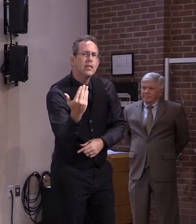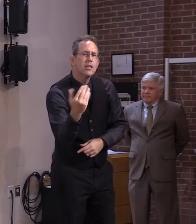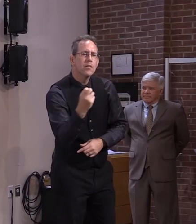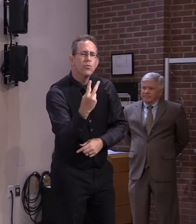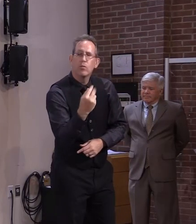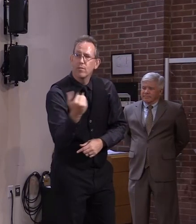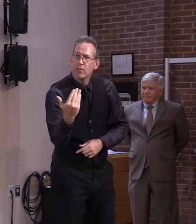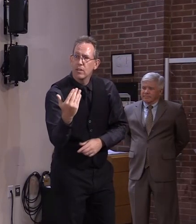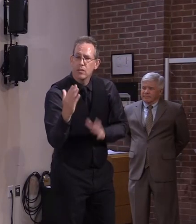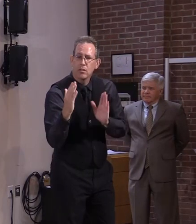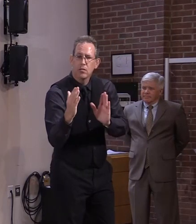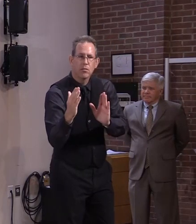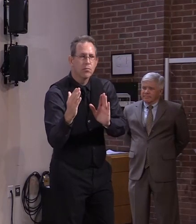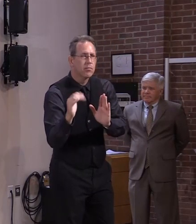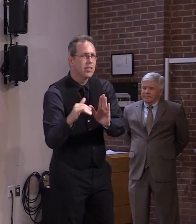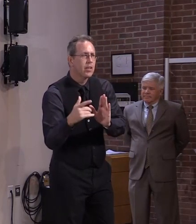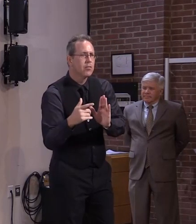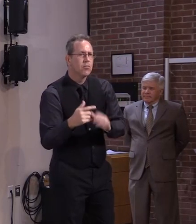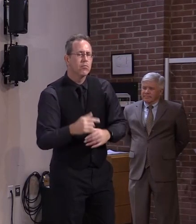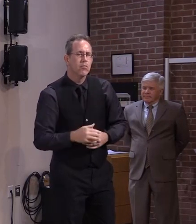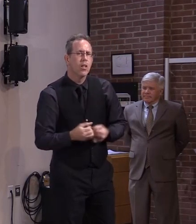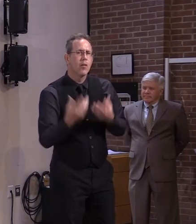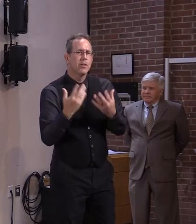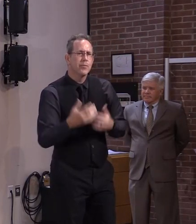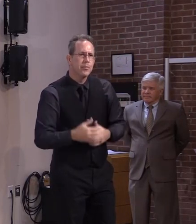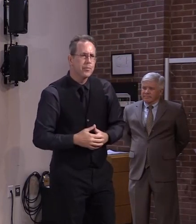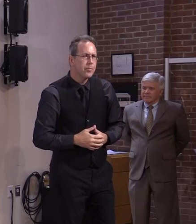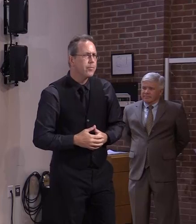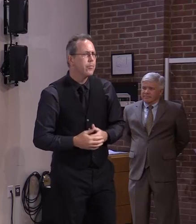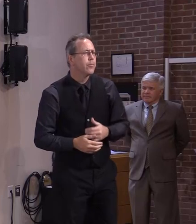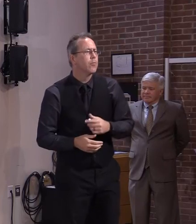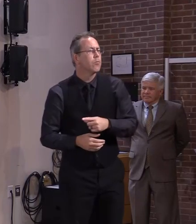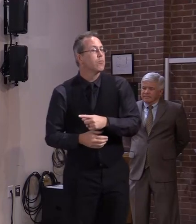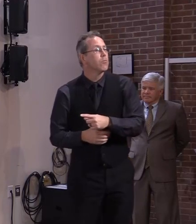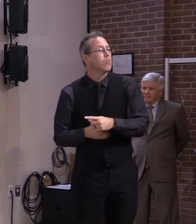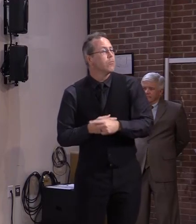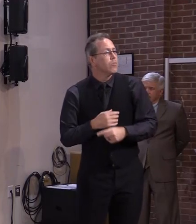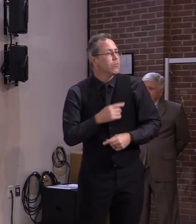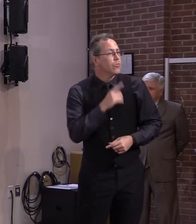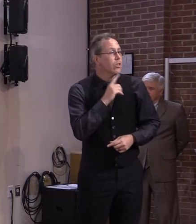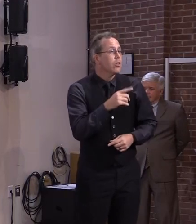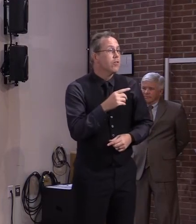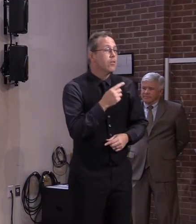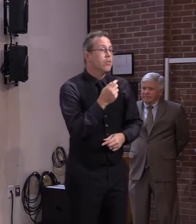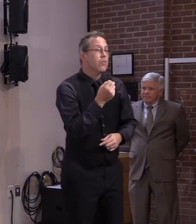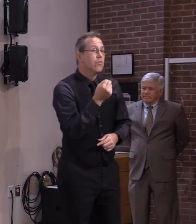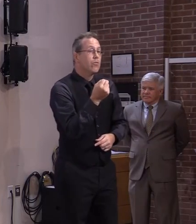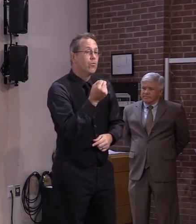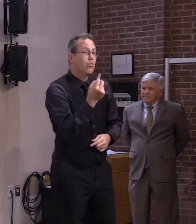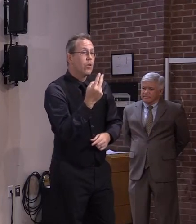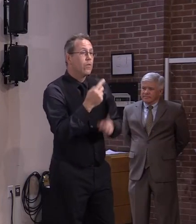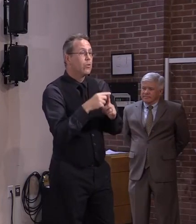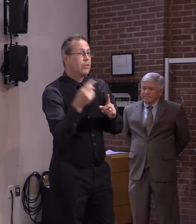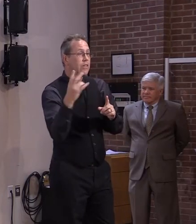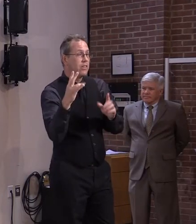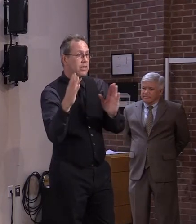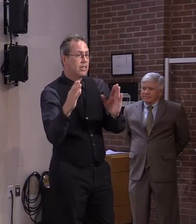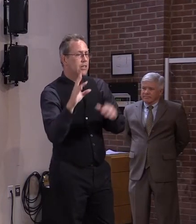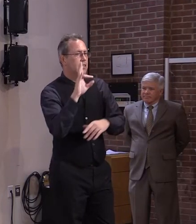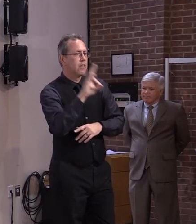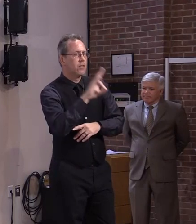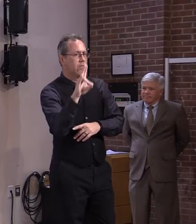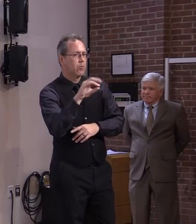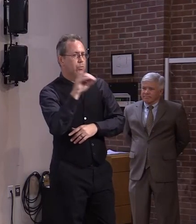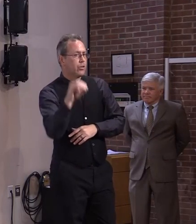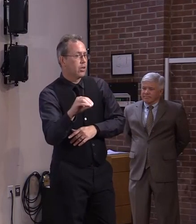12 and 15. So I know, you know, for those under 18 years old, 12 to 17, we're about 77%. We're probably,